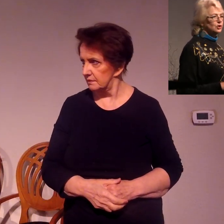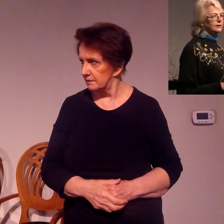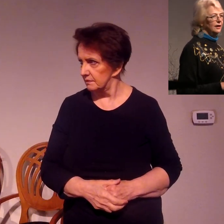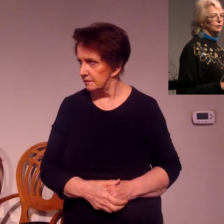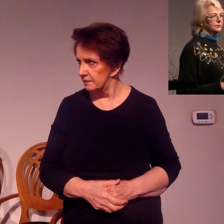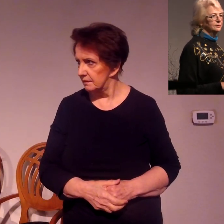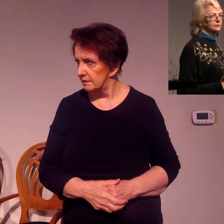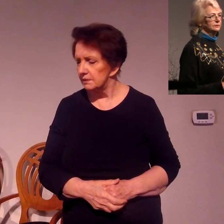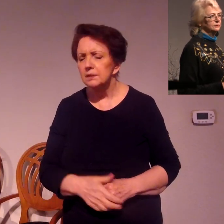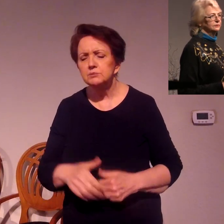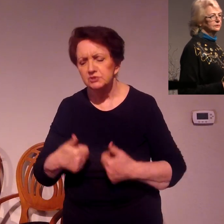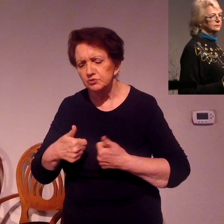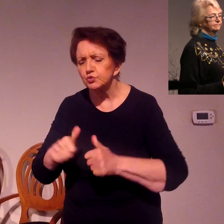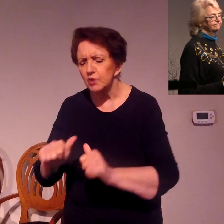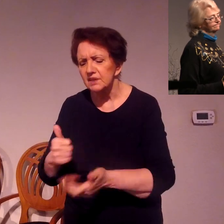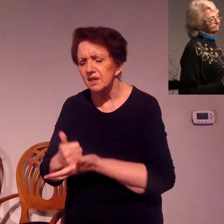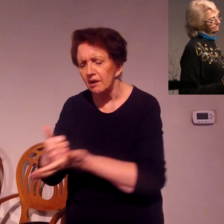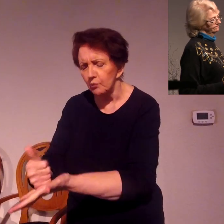well, I'm just trying to help.